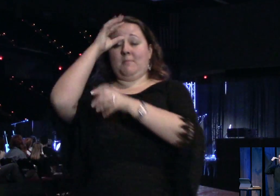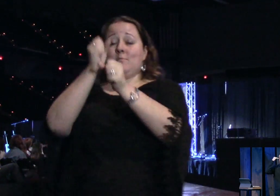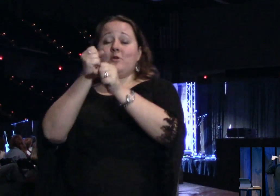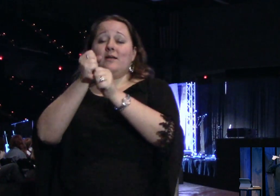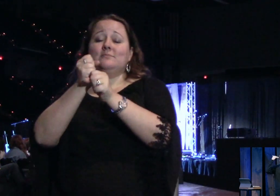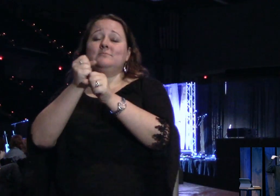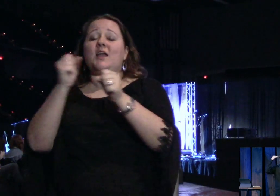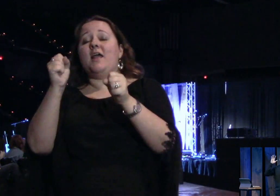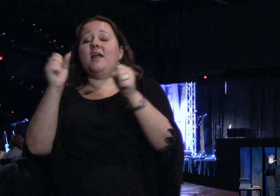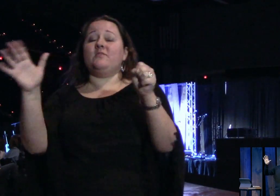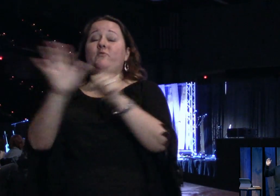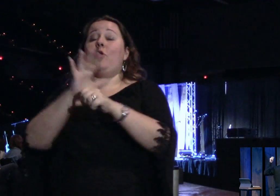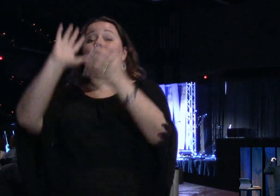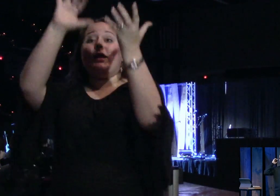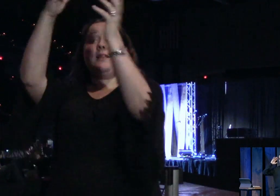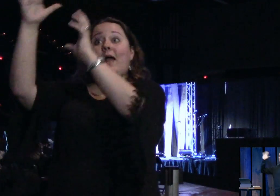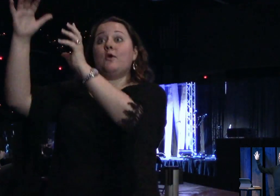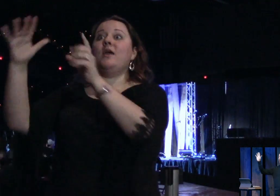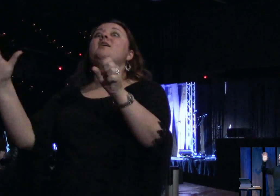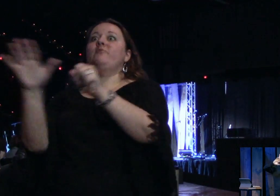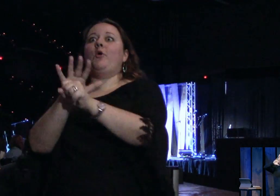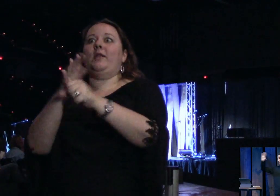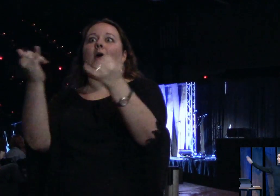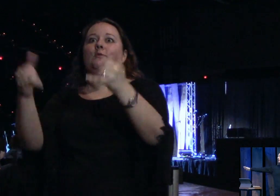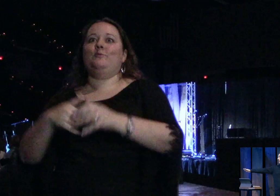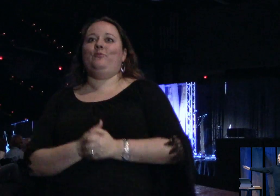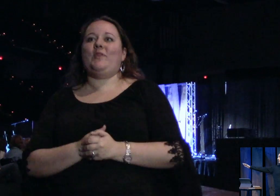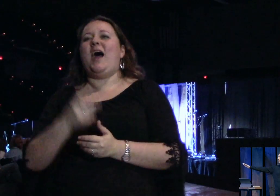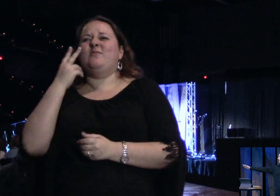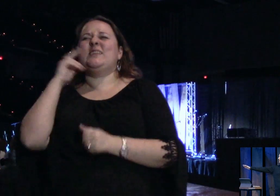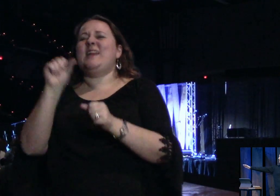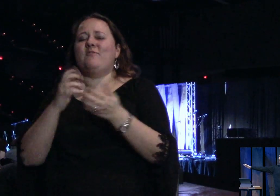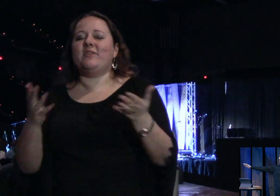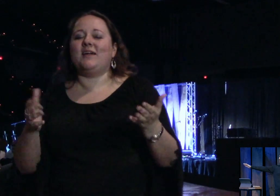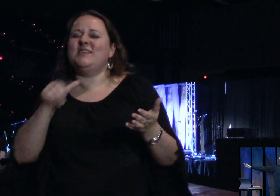The hard drive is full. Pardon me, the cloud is full.